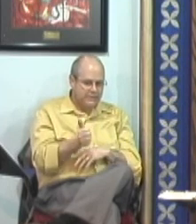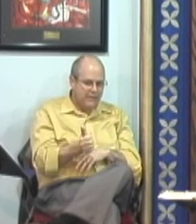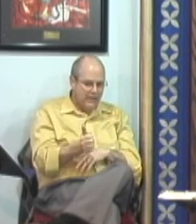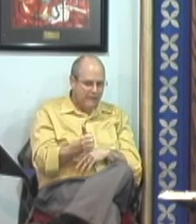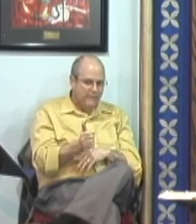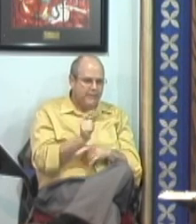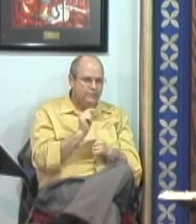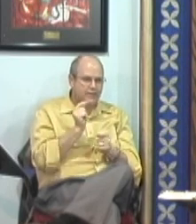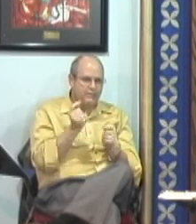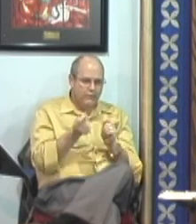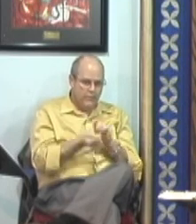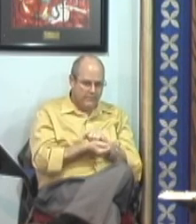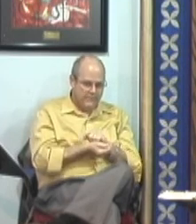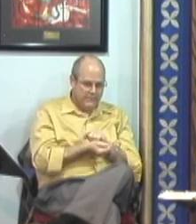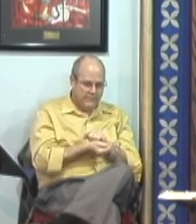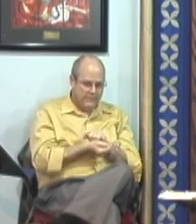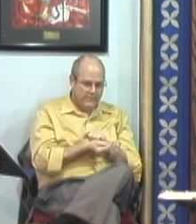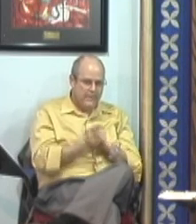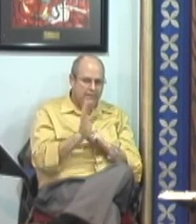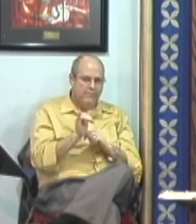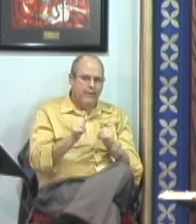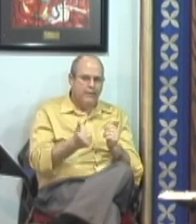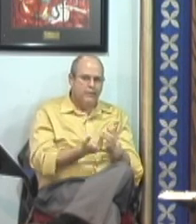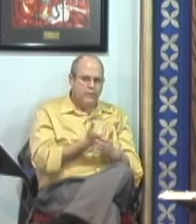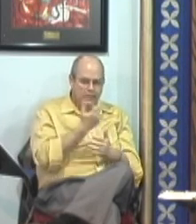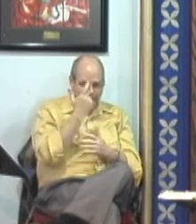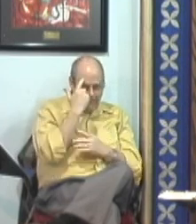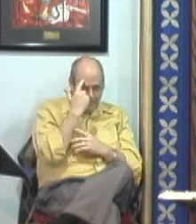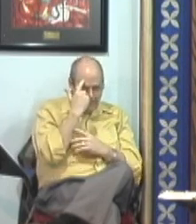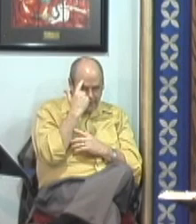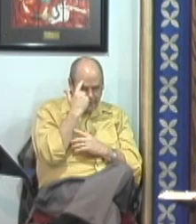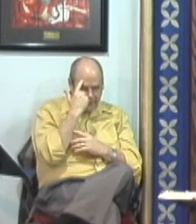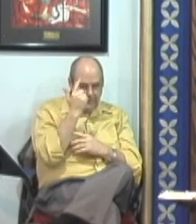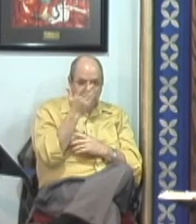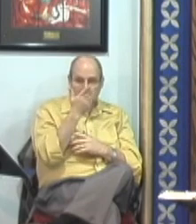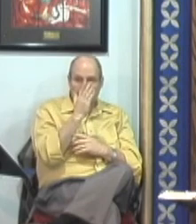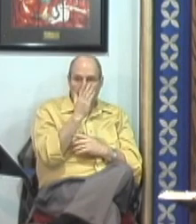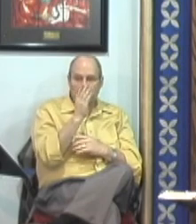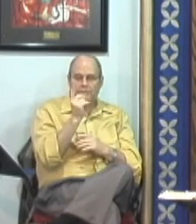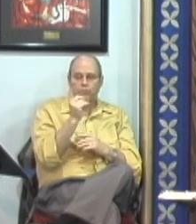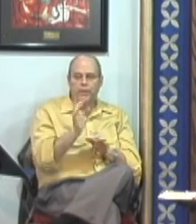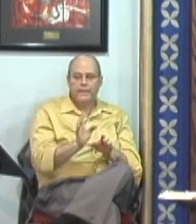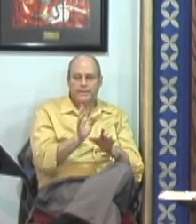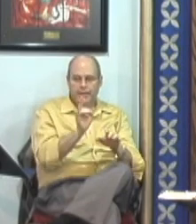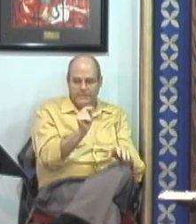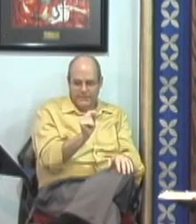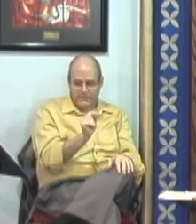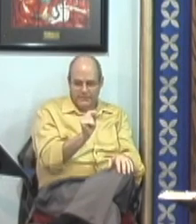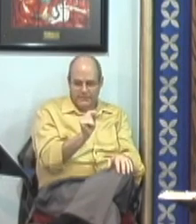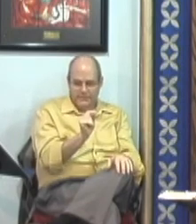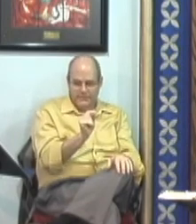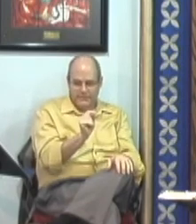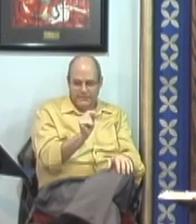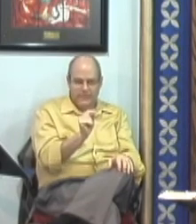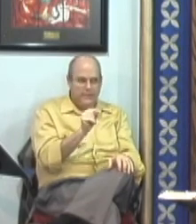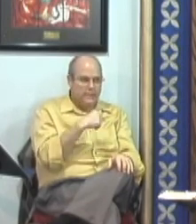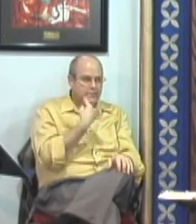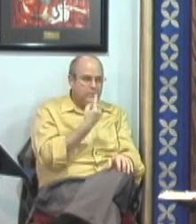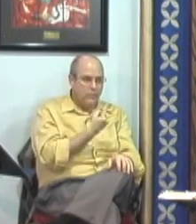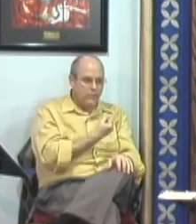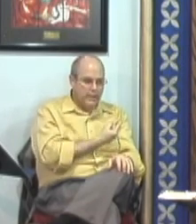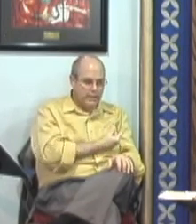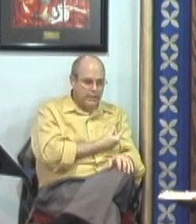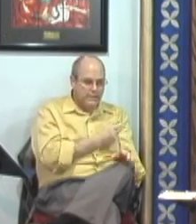be transformed by the renewing of your minds. Because God's the one that does it. Now,